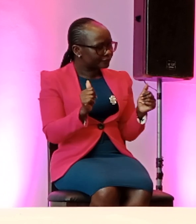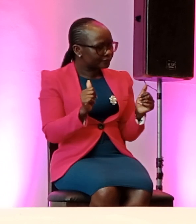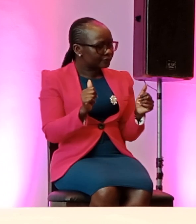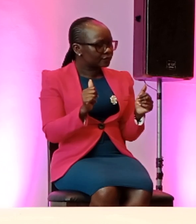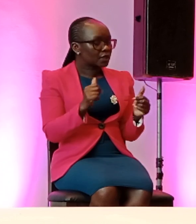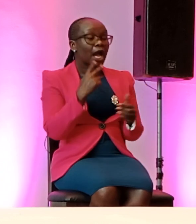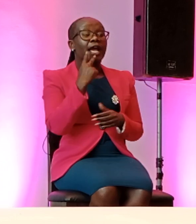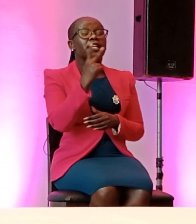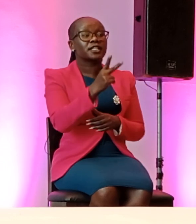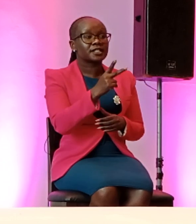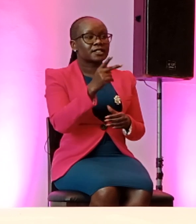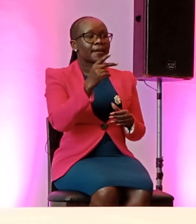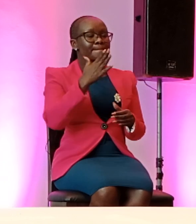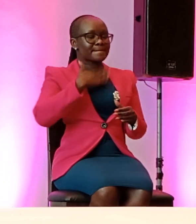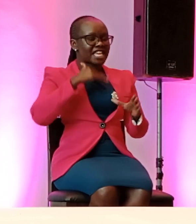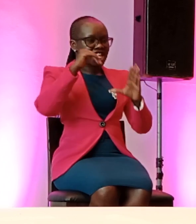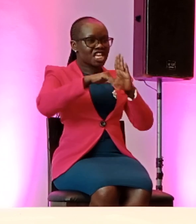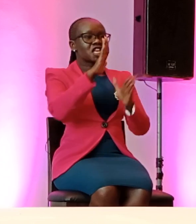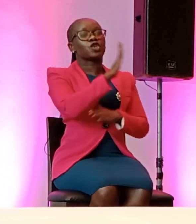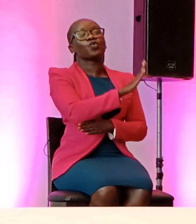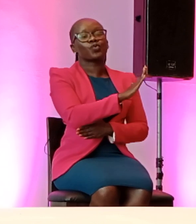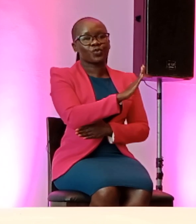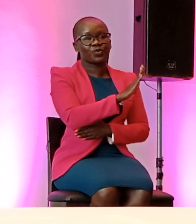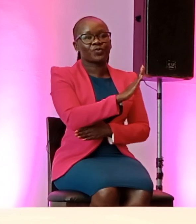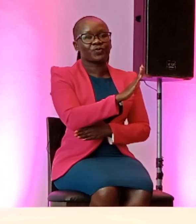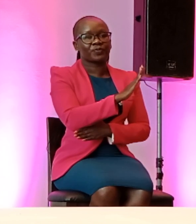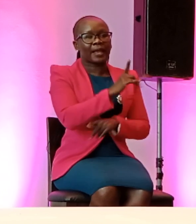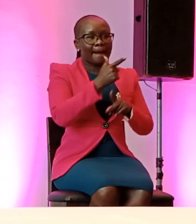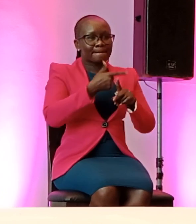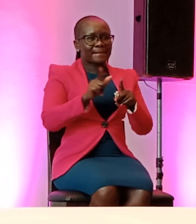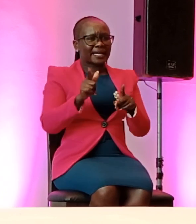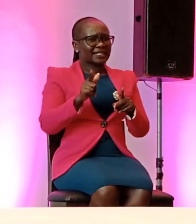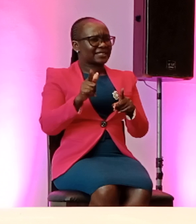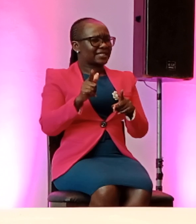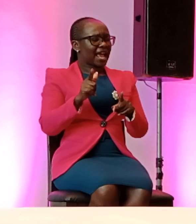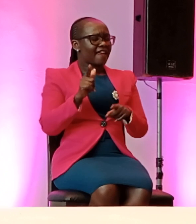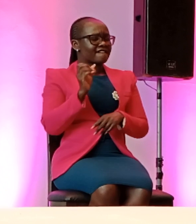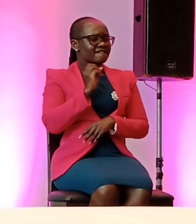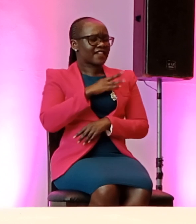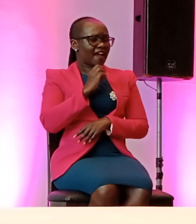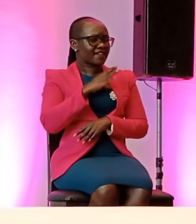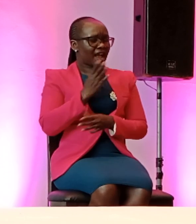I see me in you, but I failed